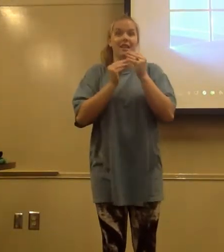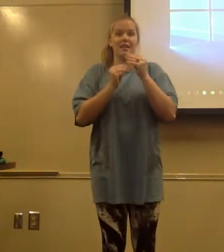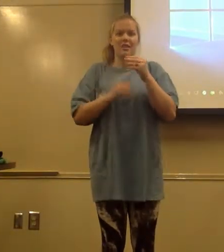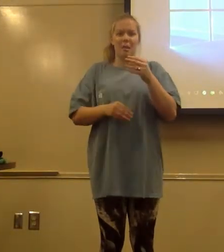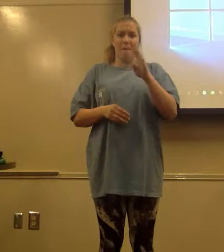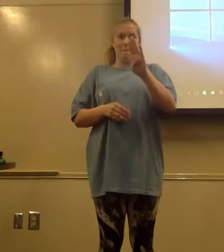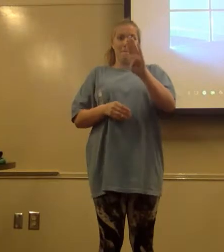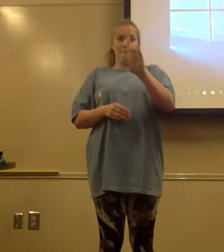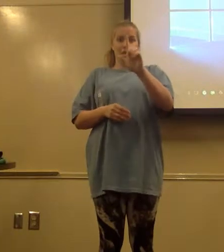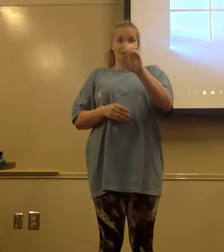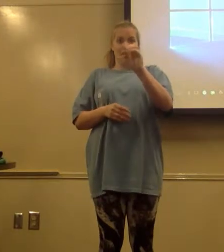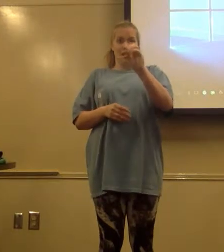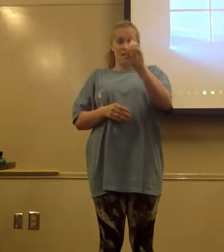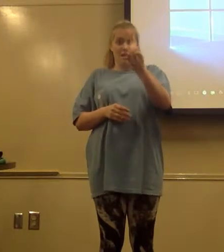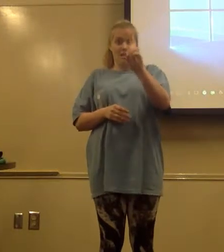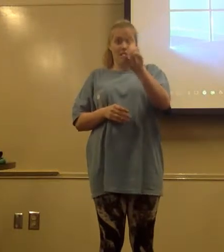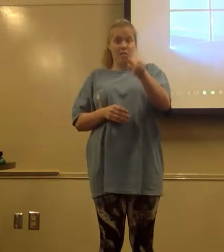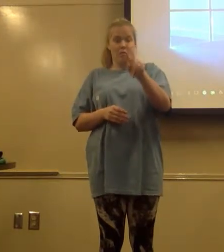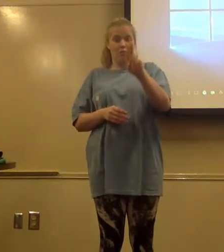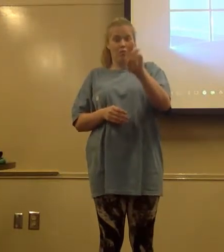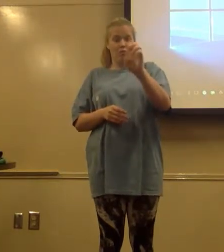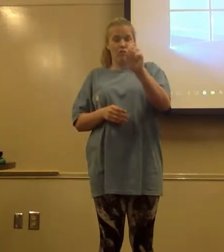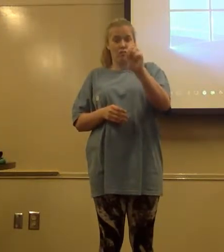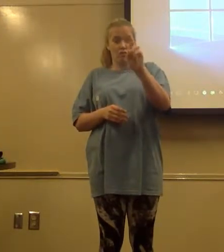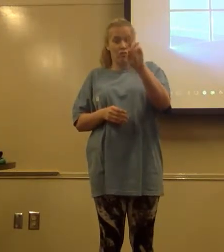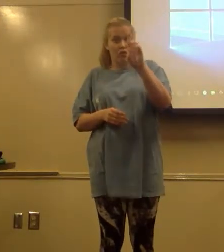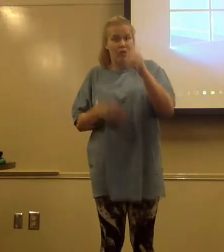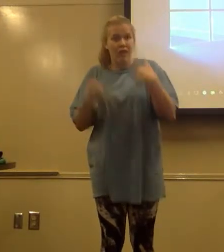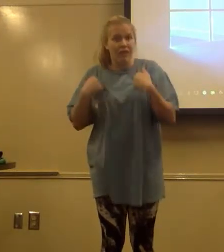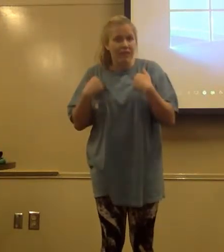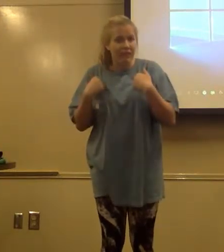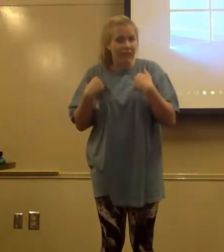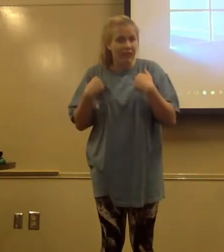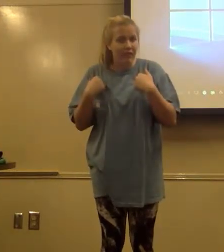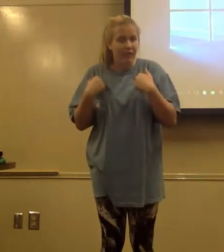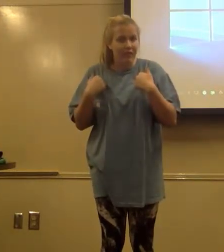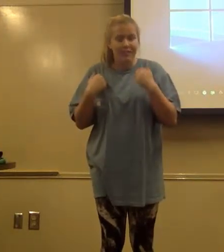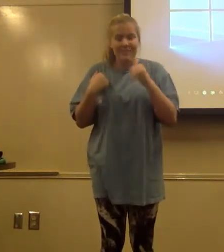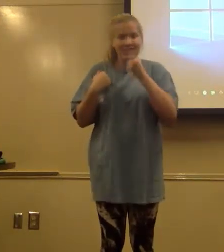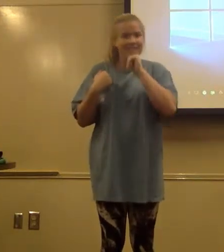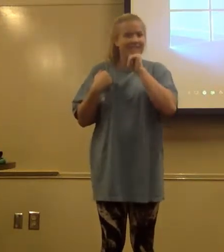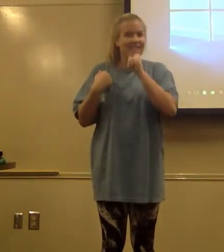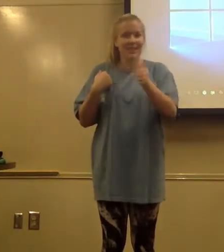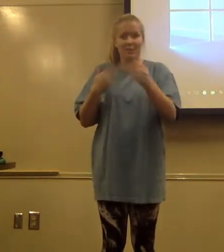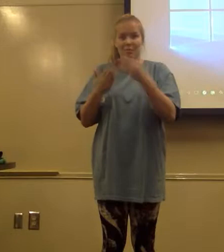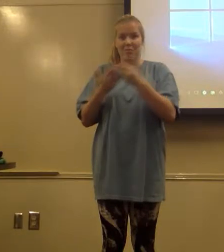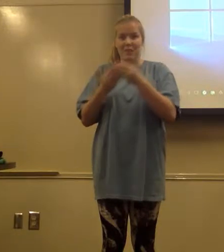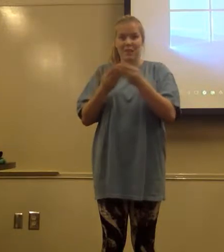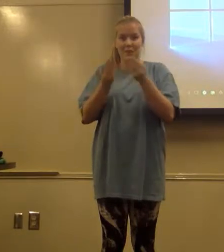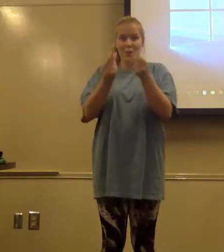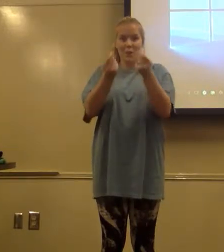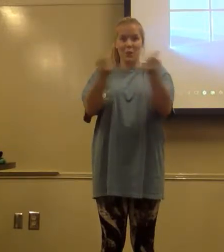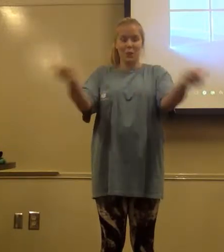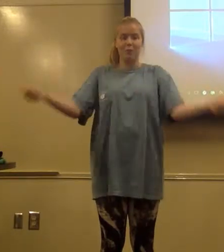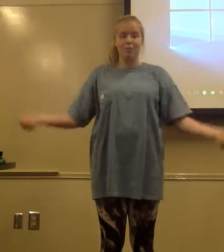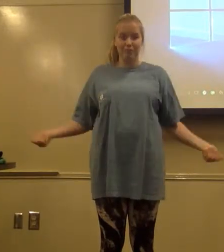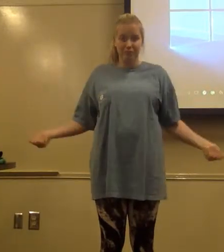high blood pressure, a disease that need not occur if people, a plant-based diet, something we've known since the 1920s. Do you